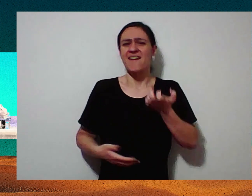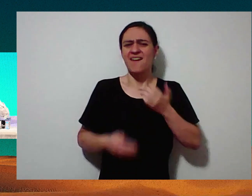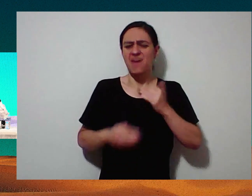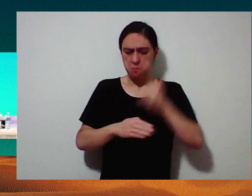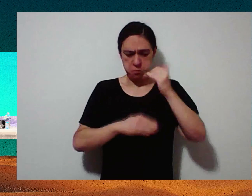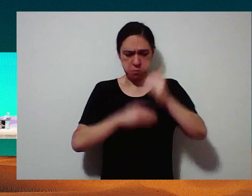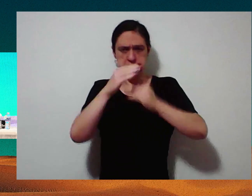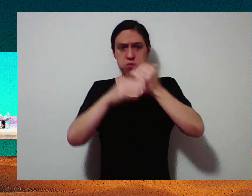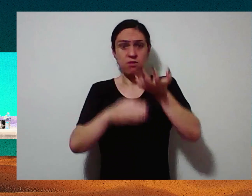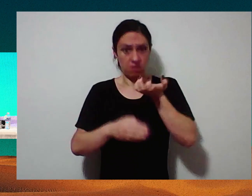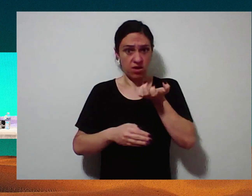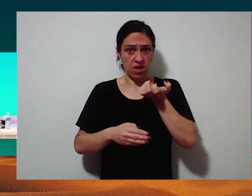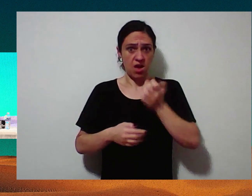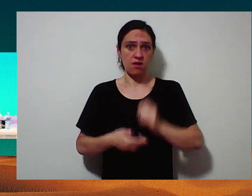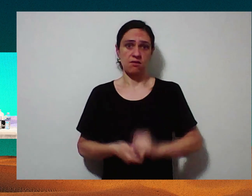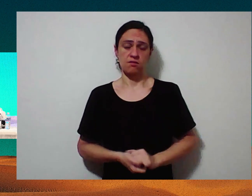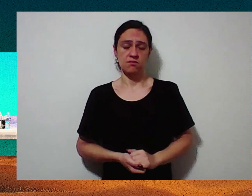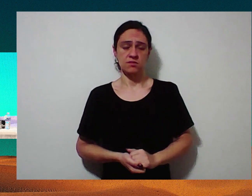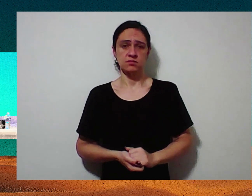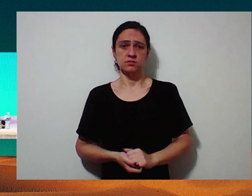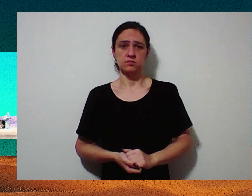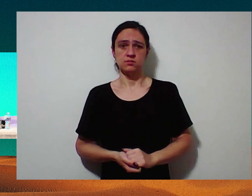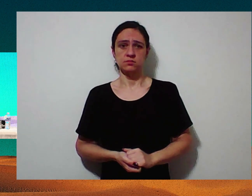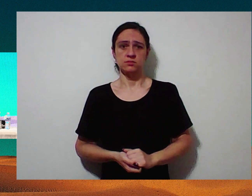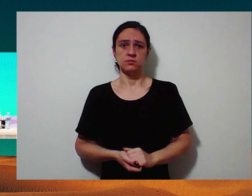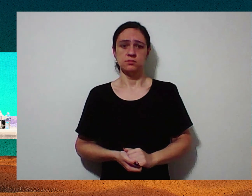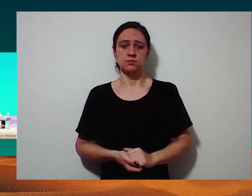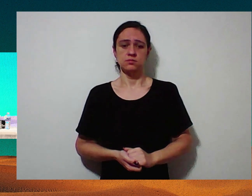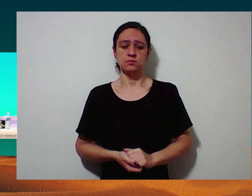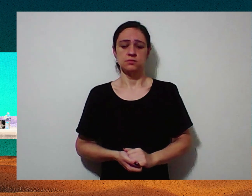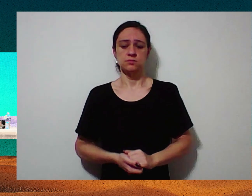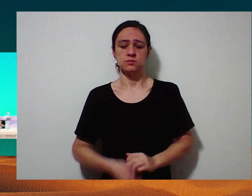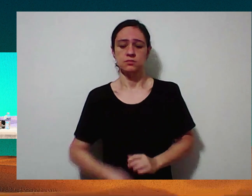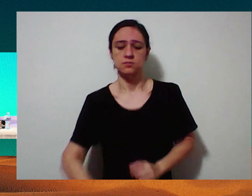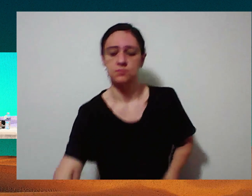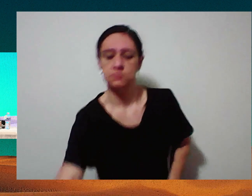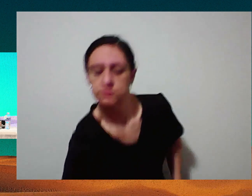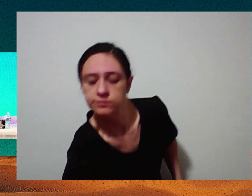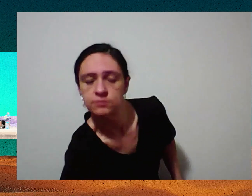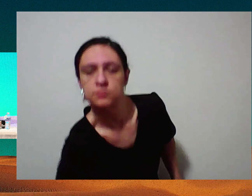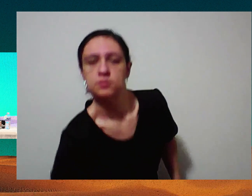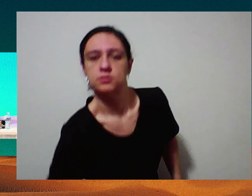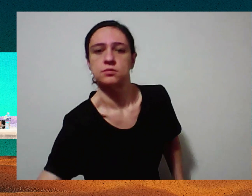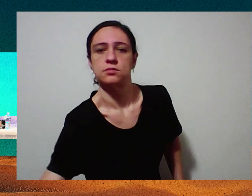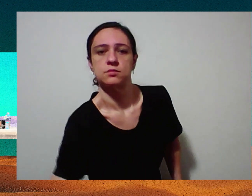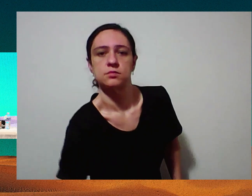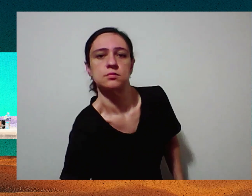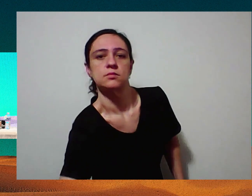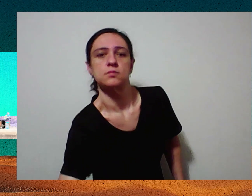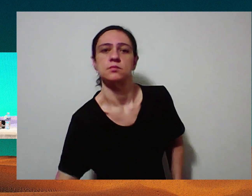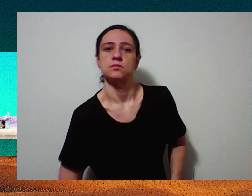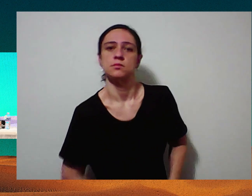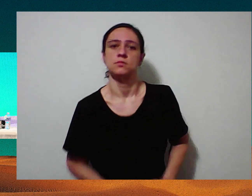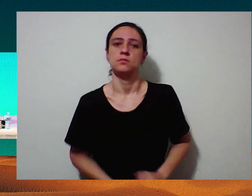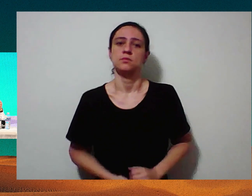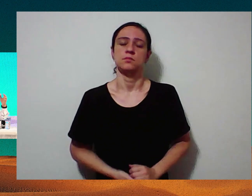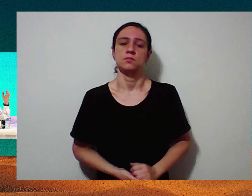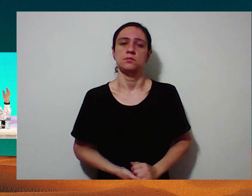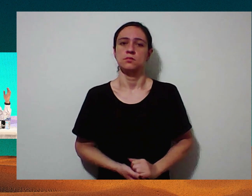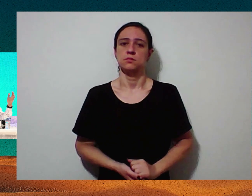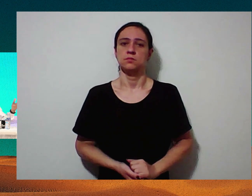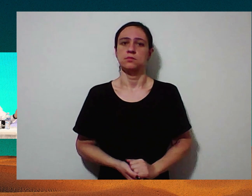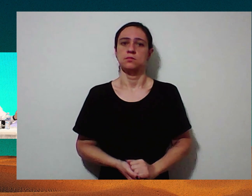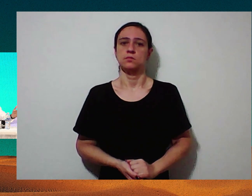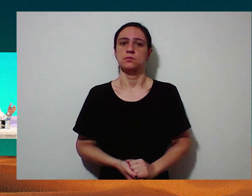to gain followers, to gain listeners for you? Ou você quer seguir o caminho de Jesus? Or do you want to follow